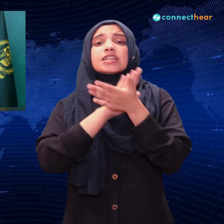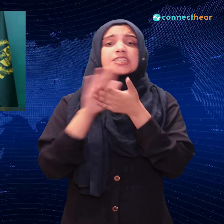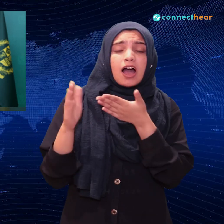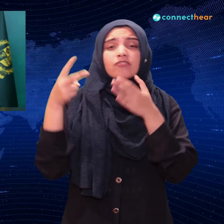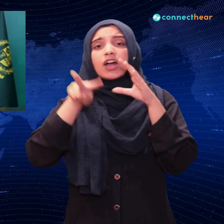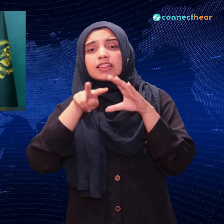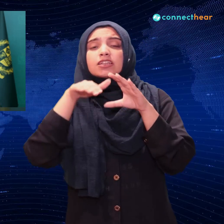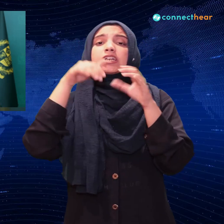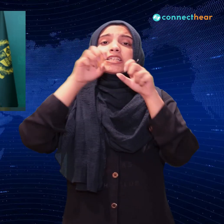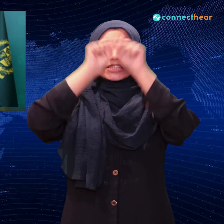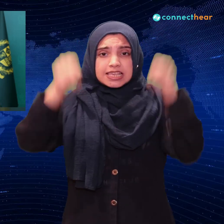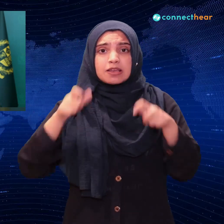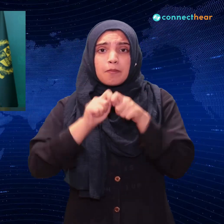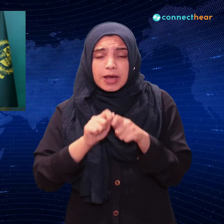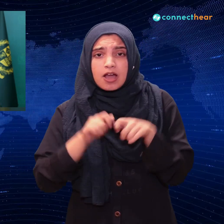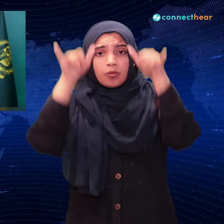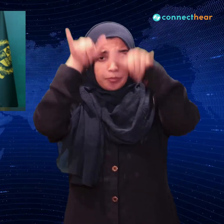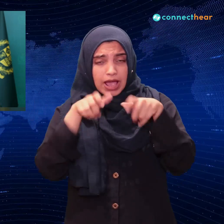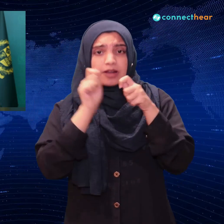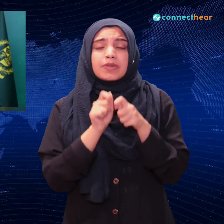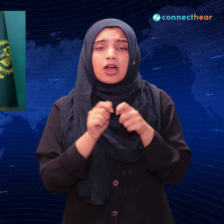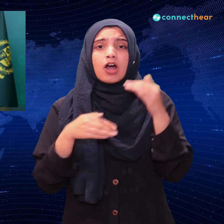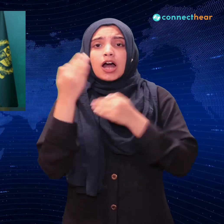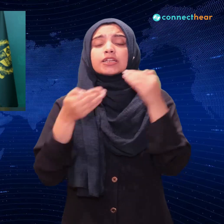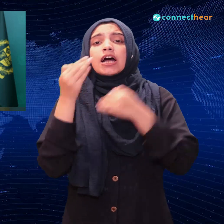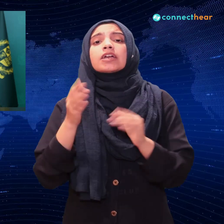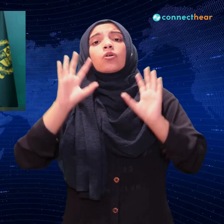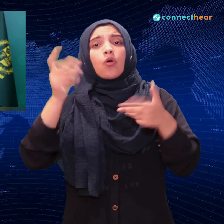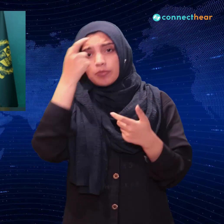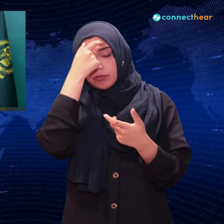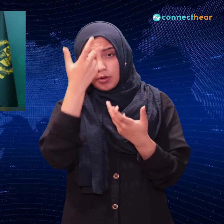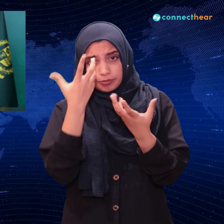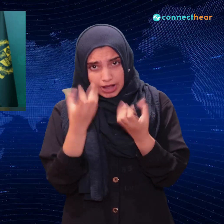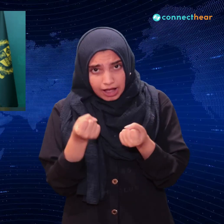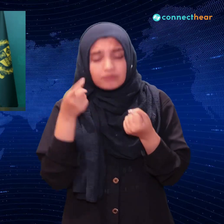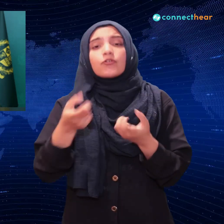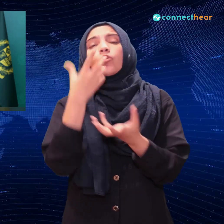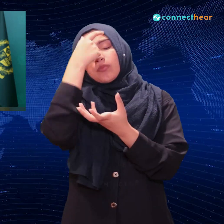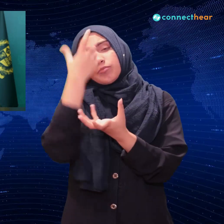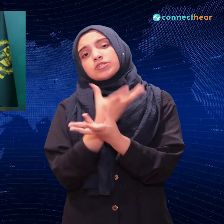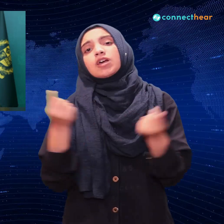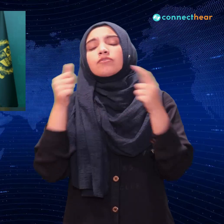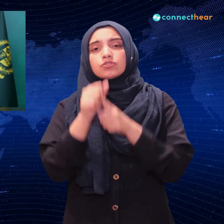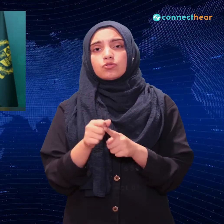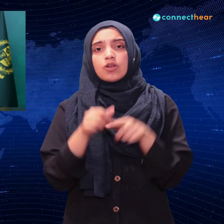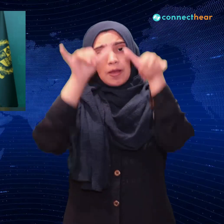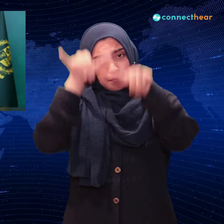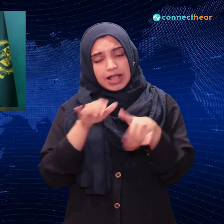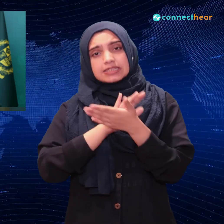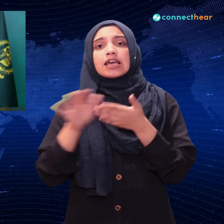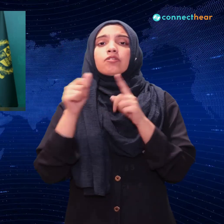legal framework to halt and reverse the illicit financial flows are most